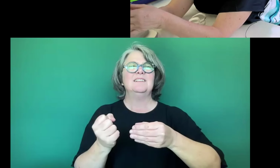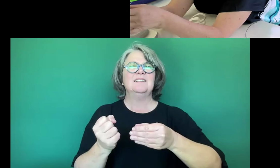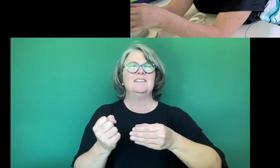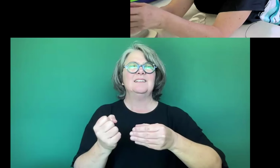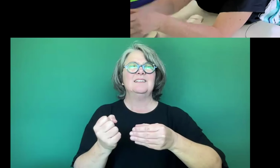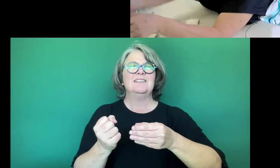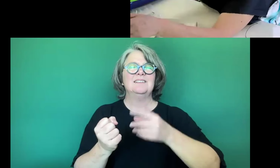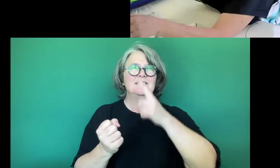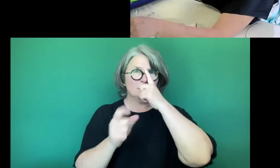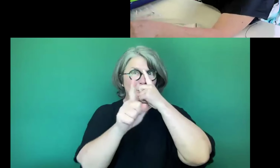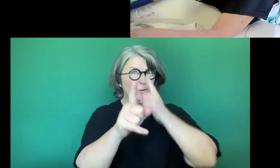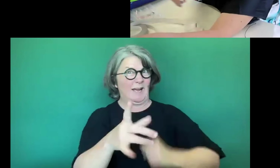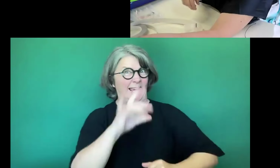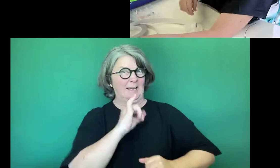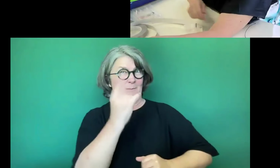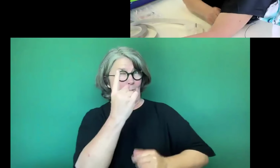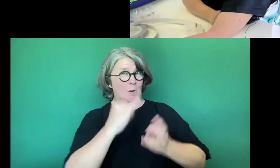Just give me a second.